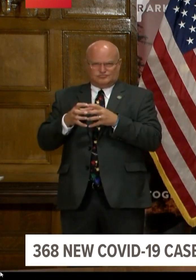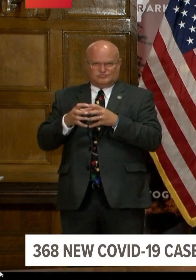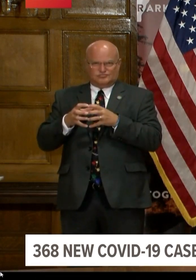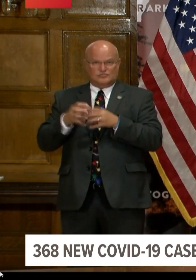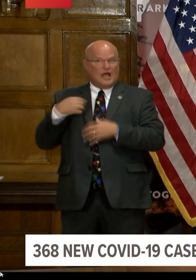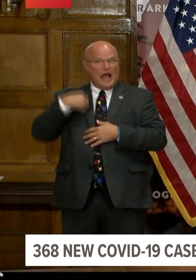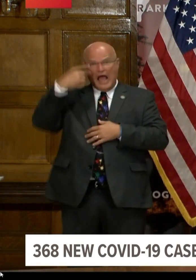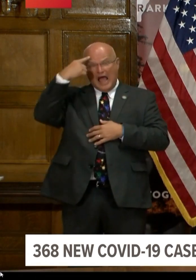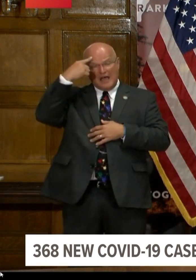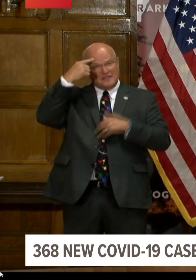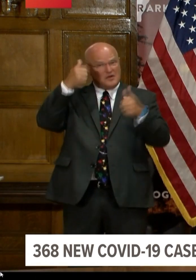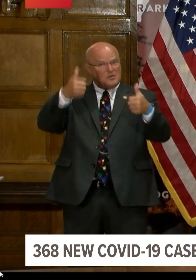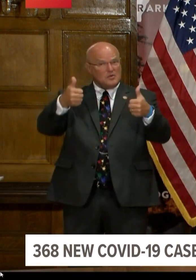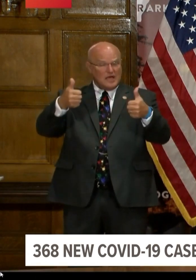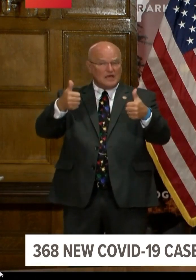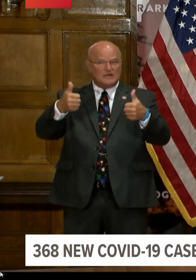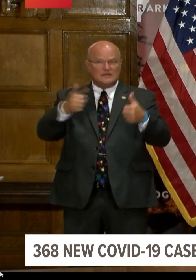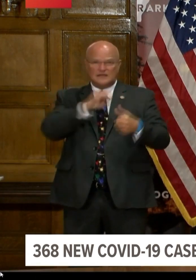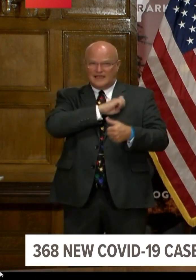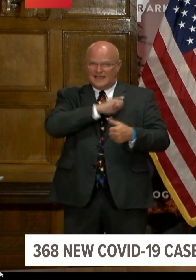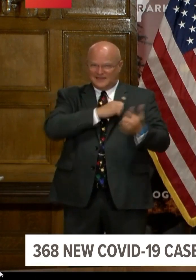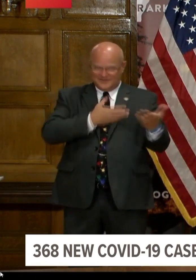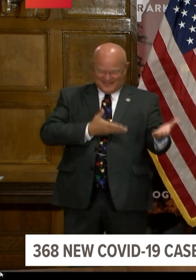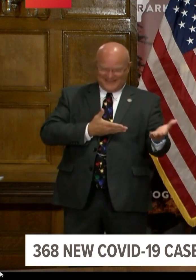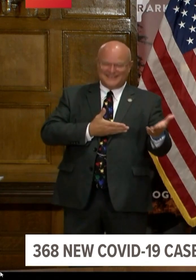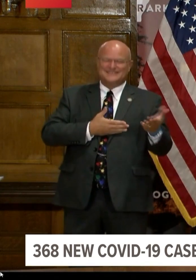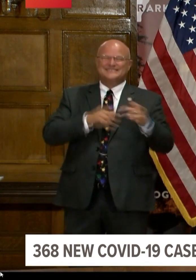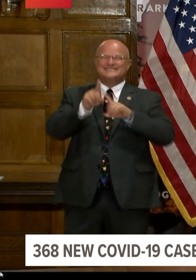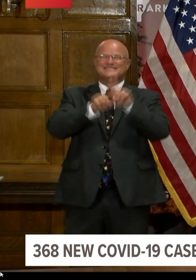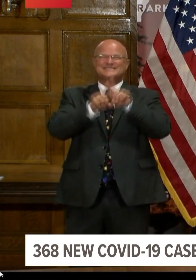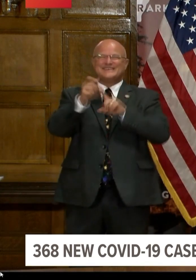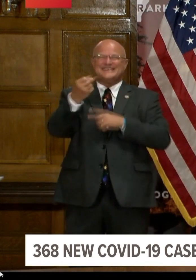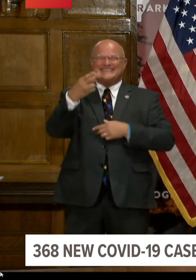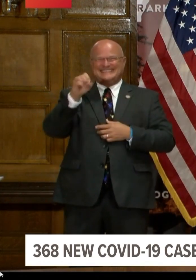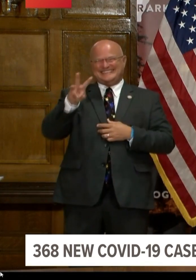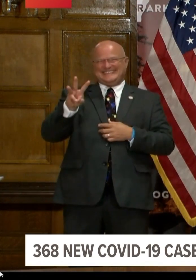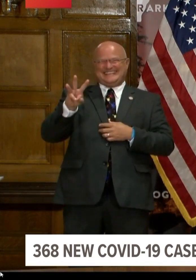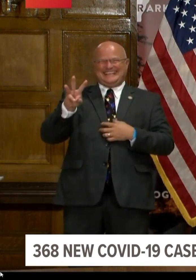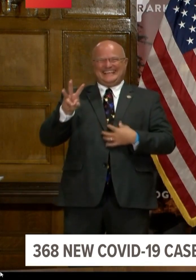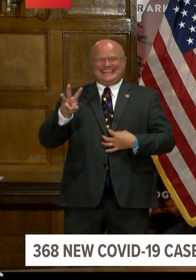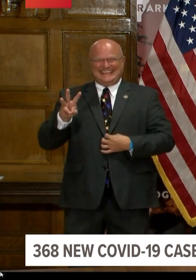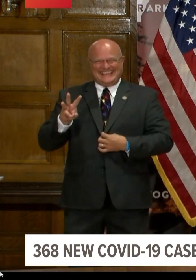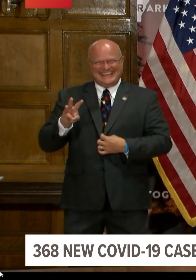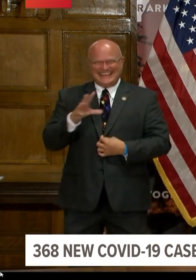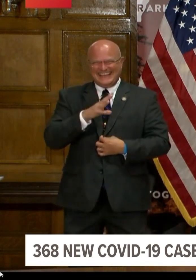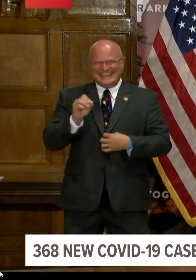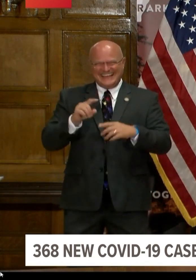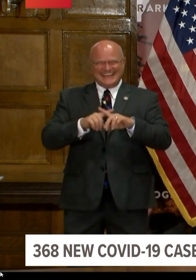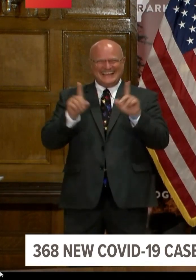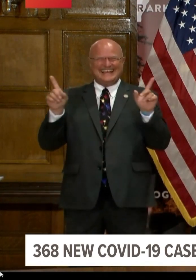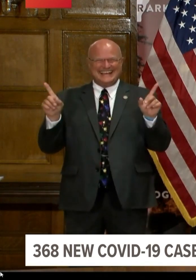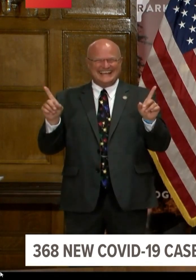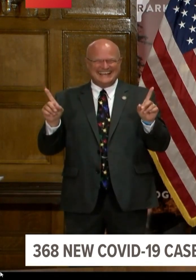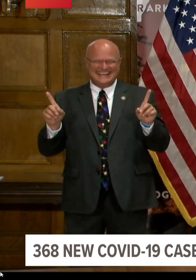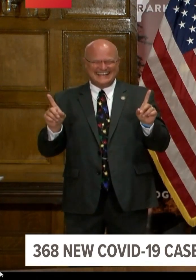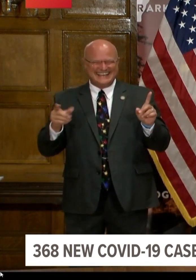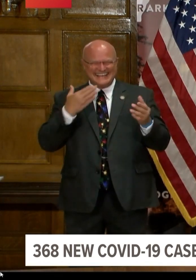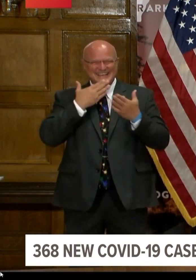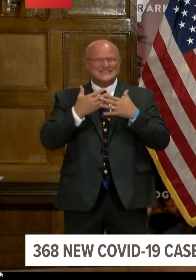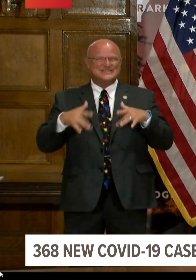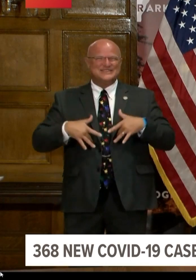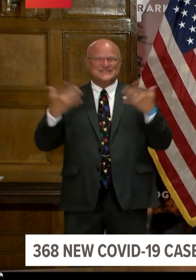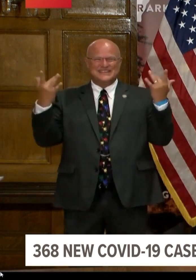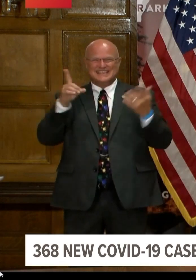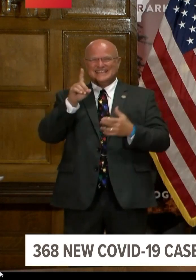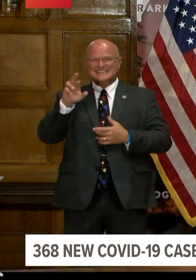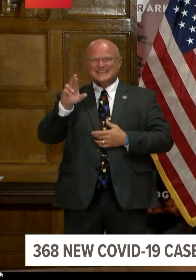I thought they did well, though. Eddie was there. He was the star of the show, and but it was a good event.